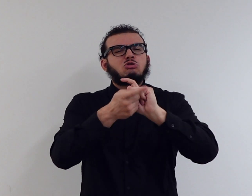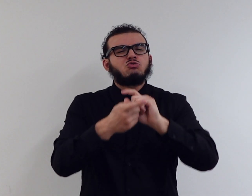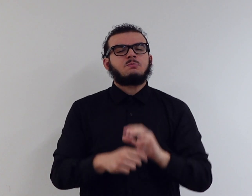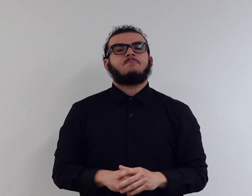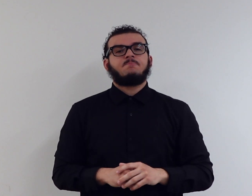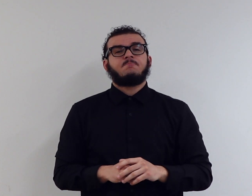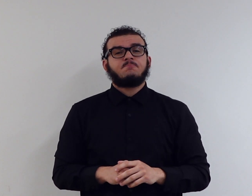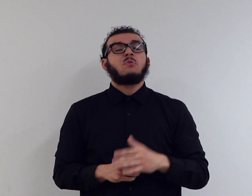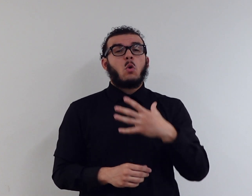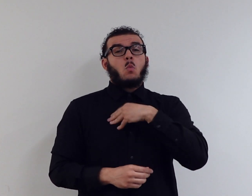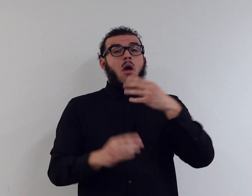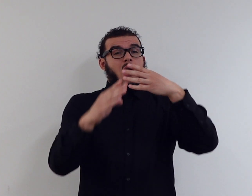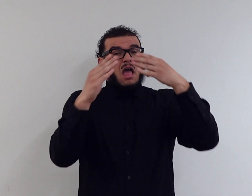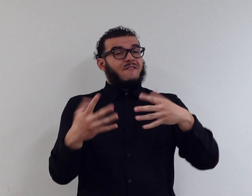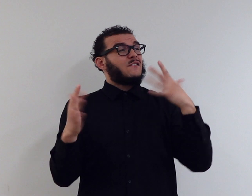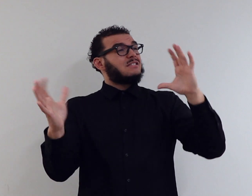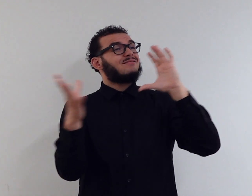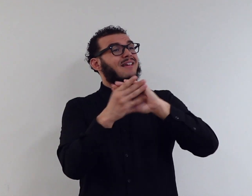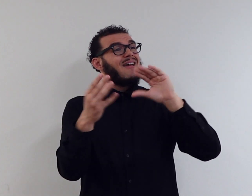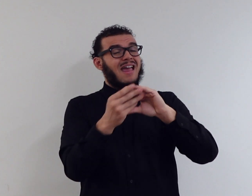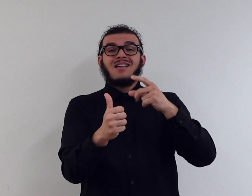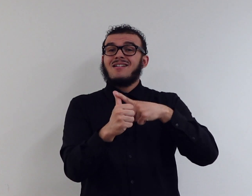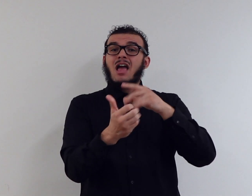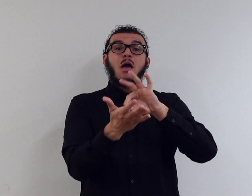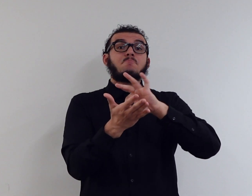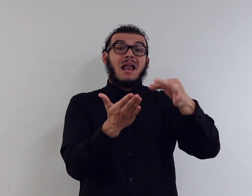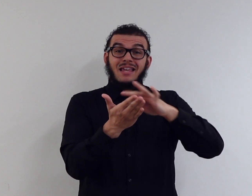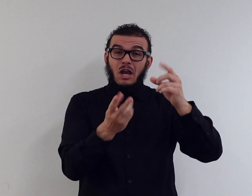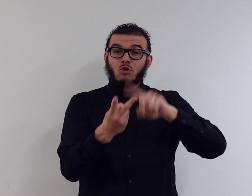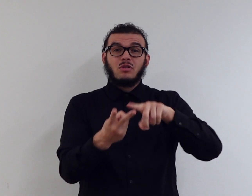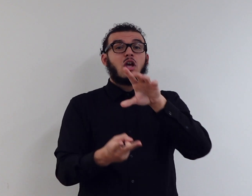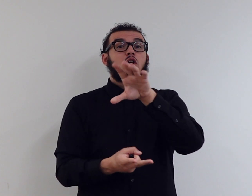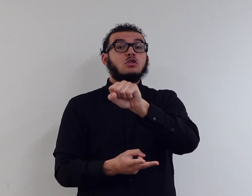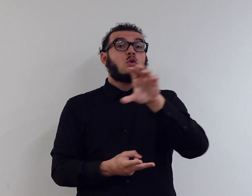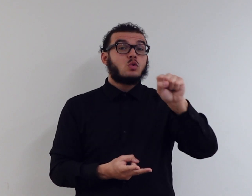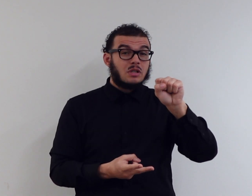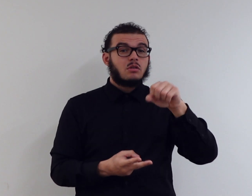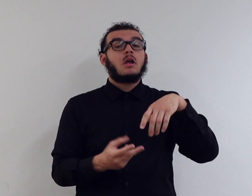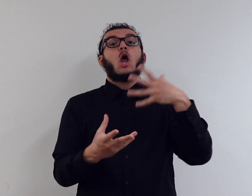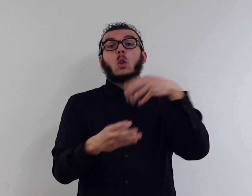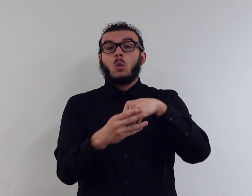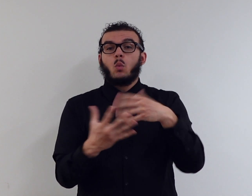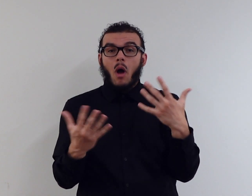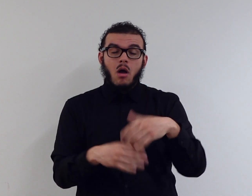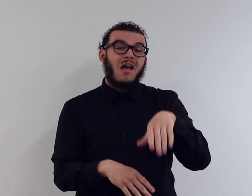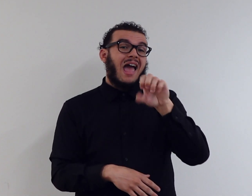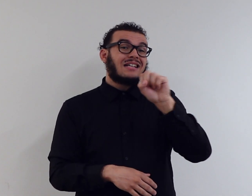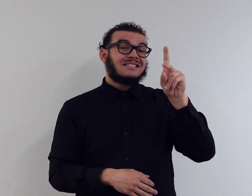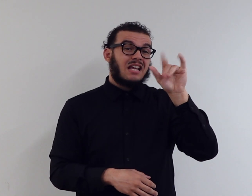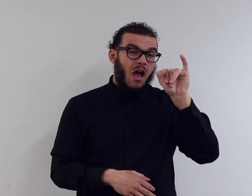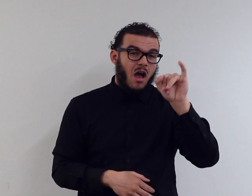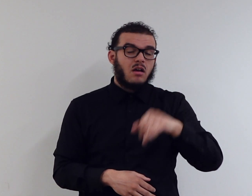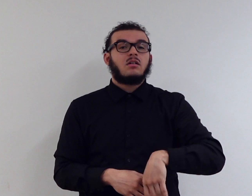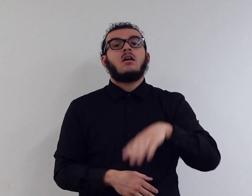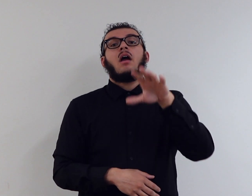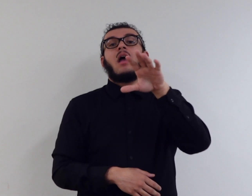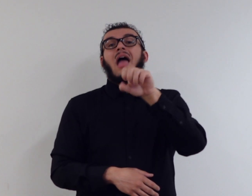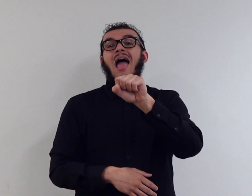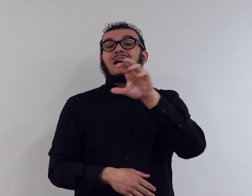White House has stated that Medicare, Social Security, including SSDI, Social Security